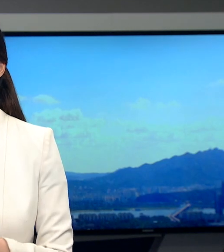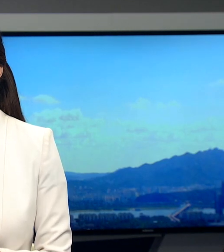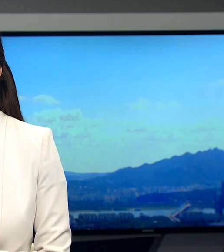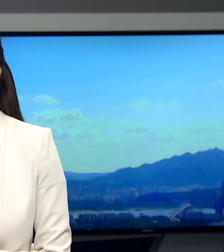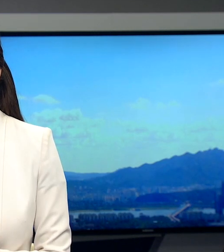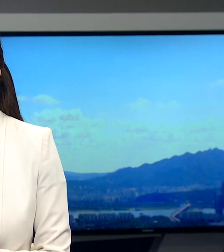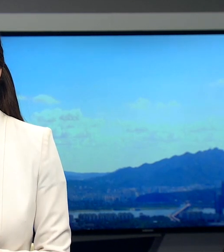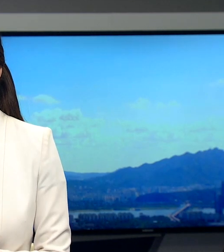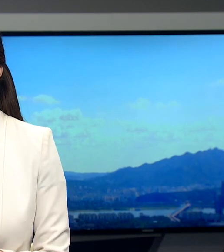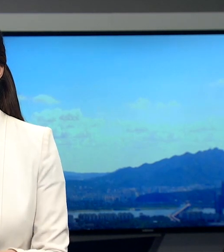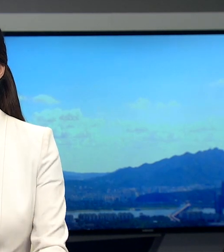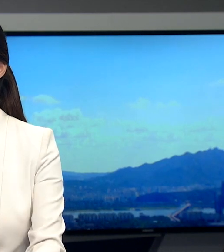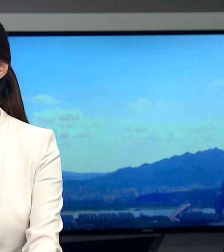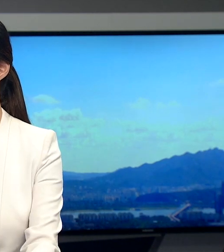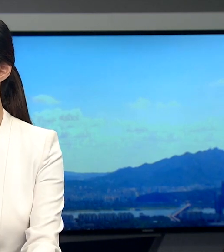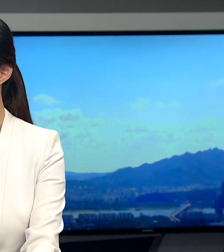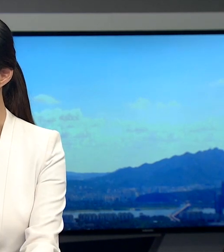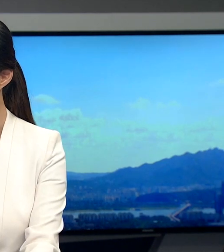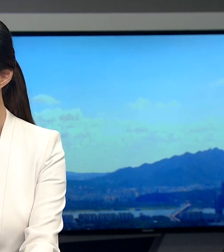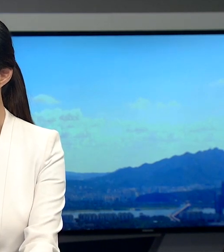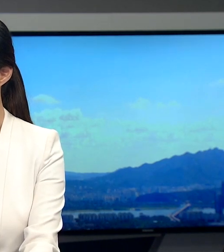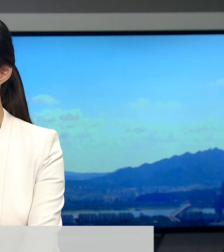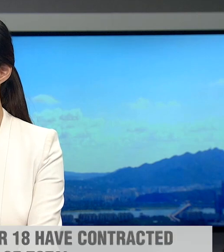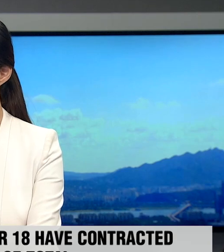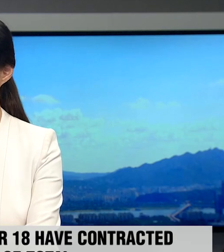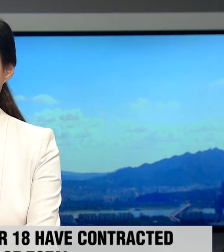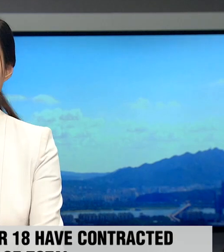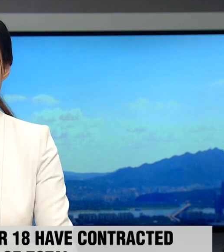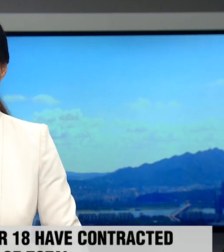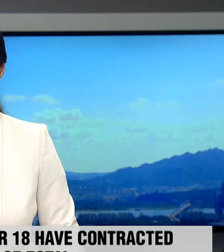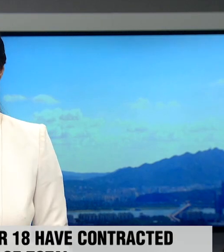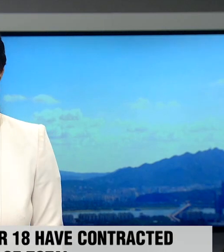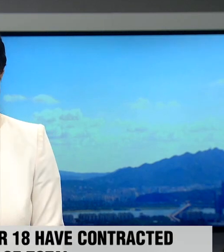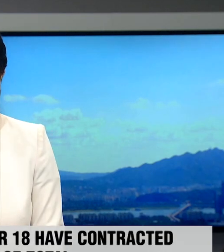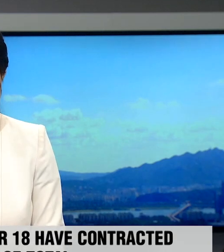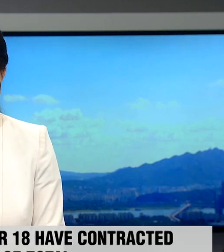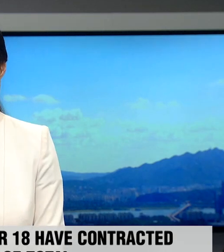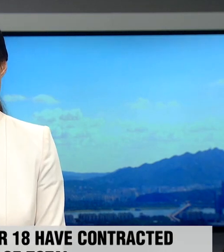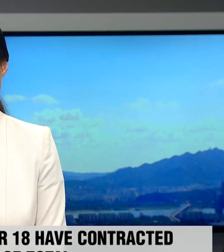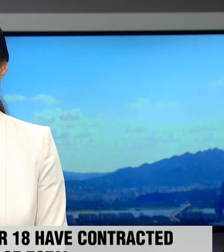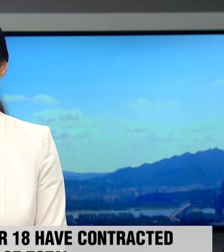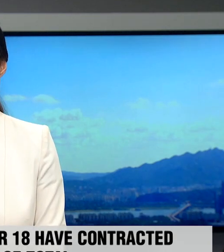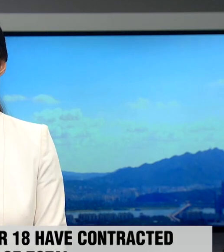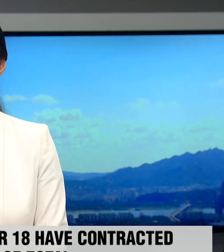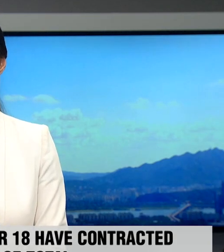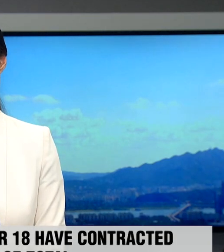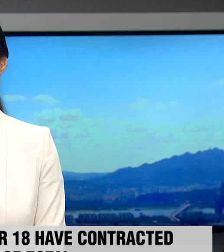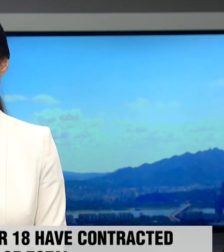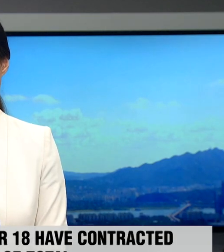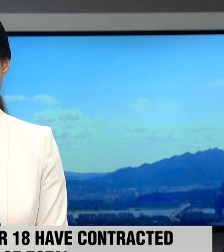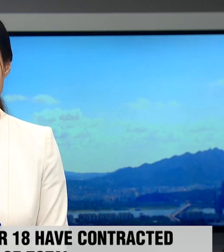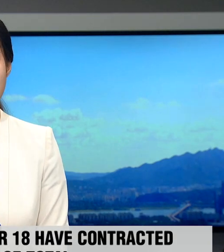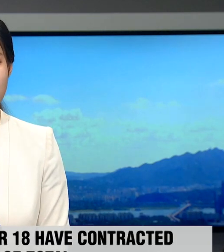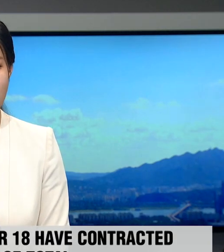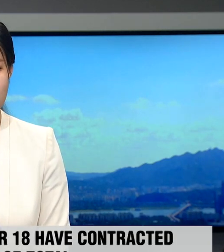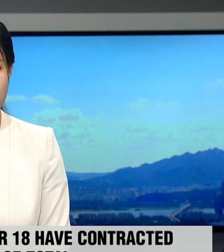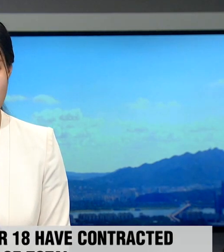rate comparably lower than people aged above 10. And then here in Korea, there's been a domestic study